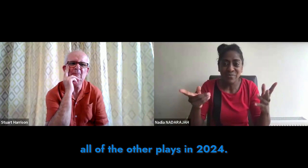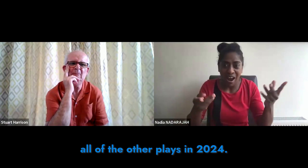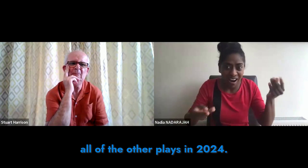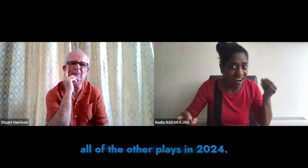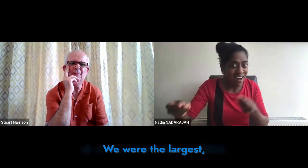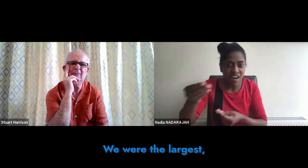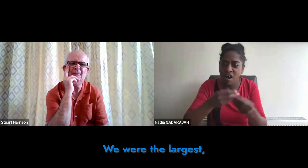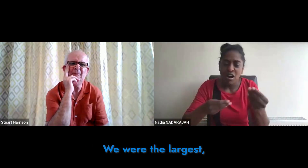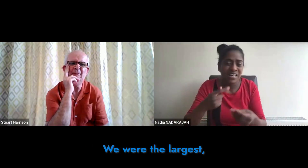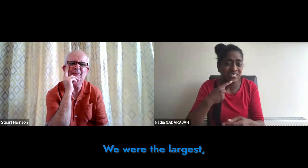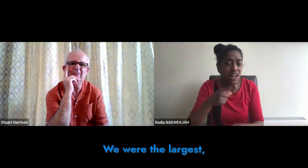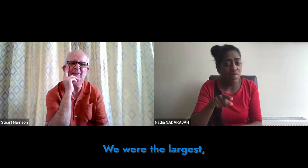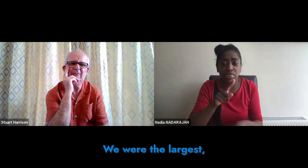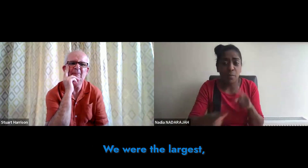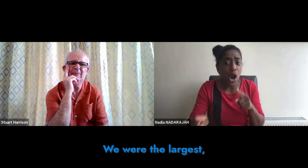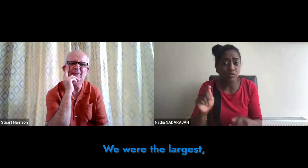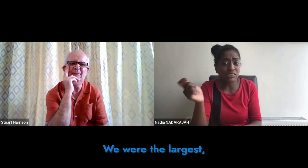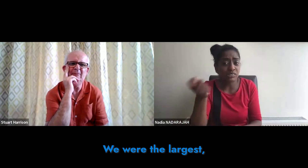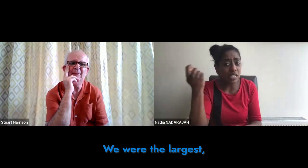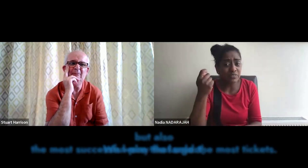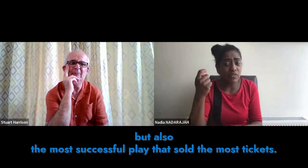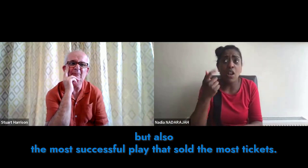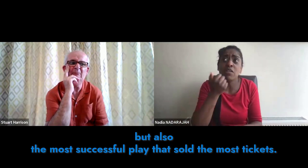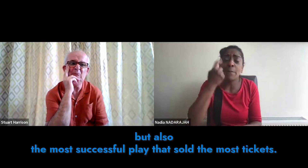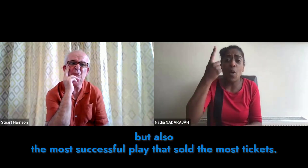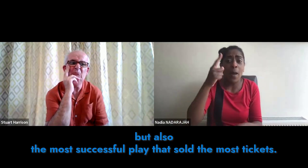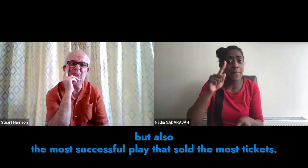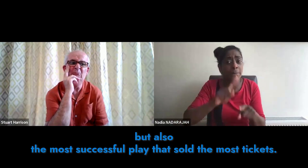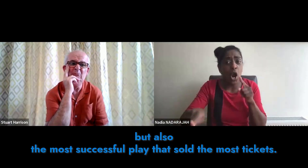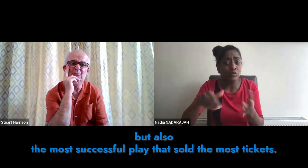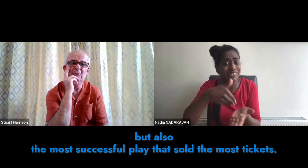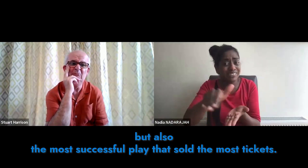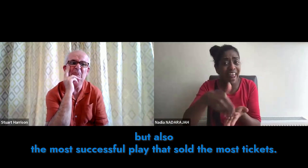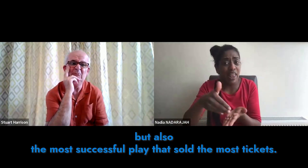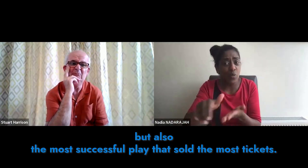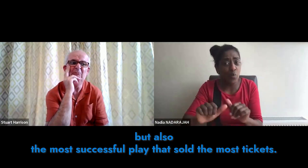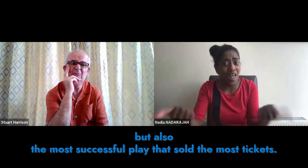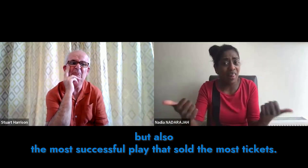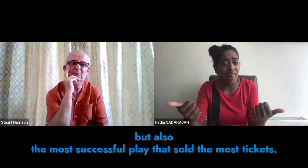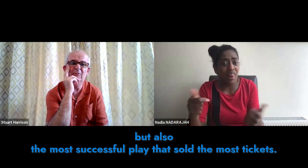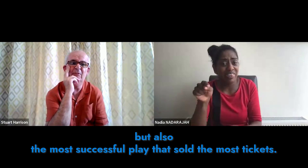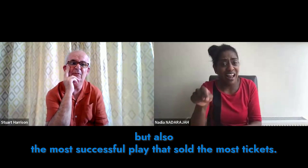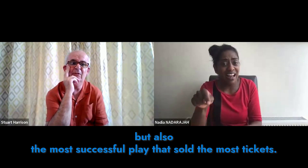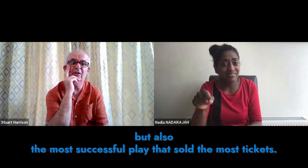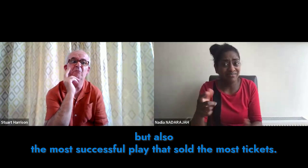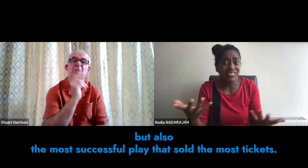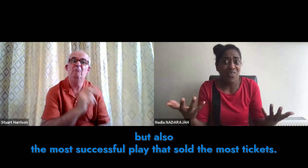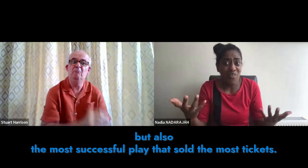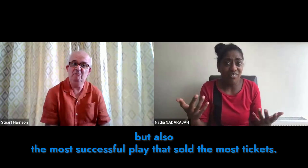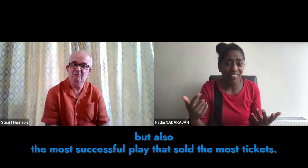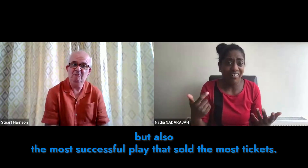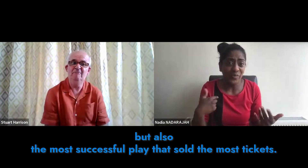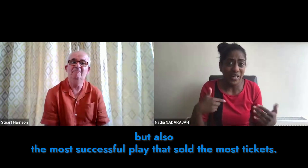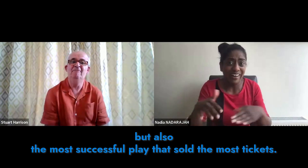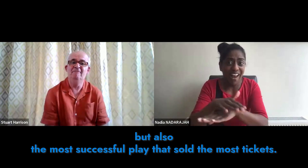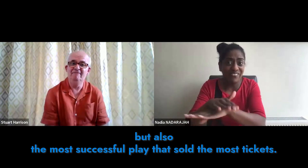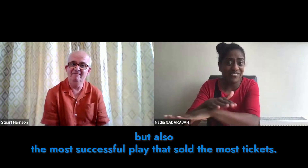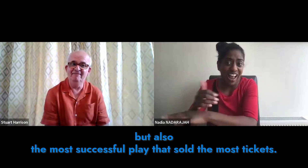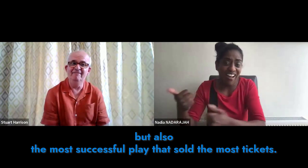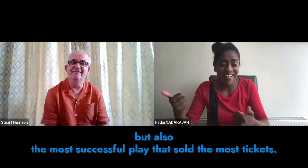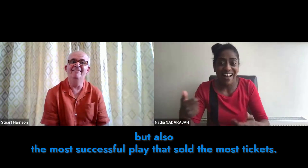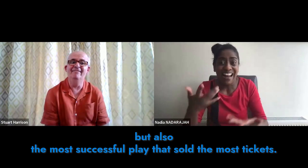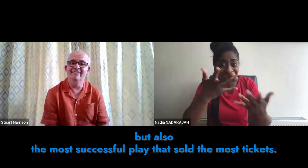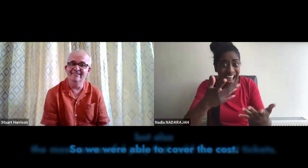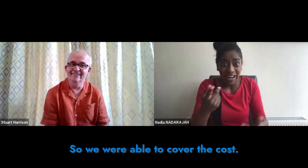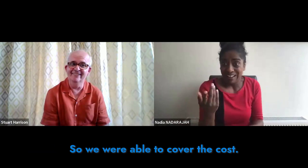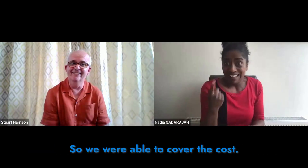of the other plays. We were the largest, but it was the most successful and the one that sold the